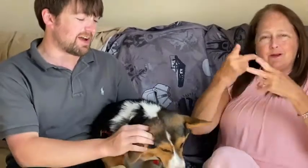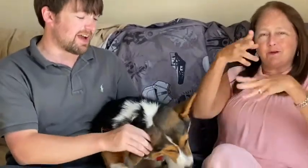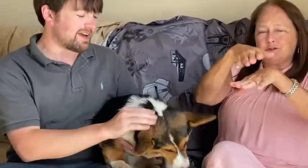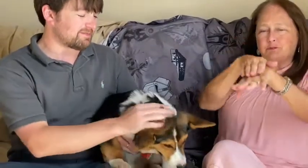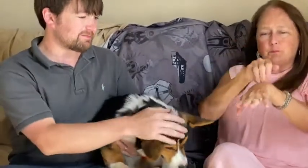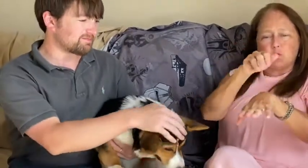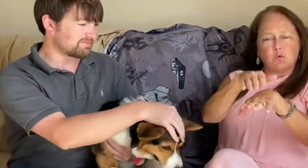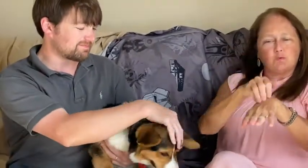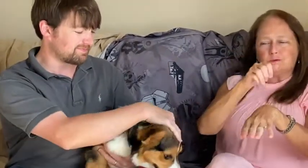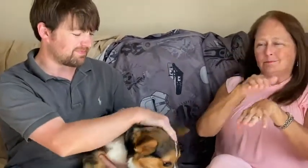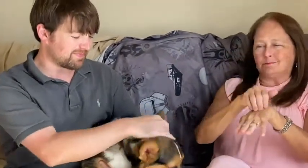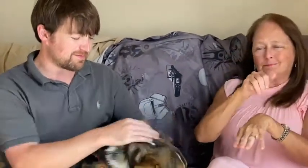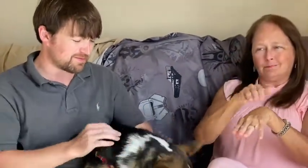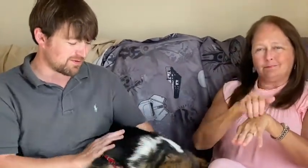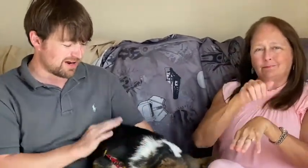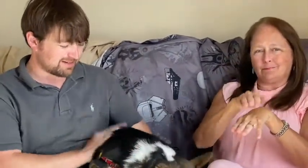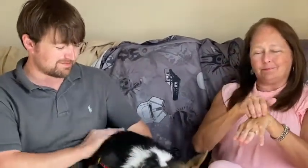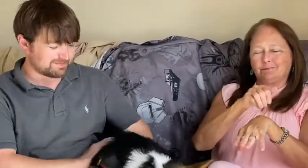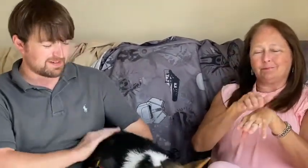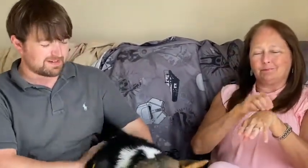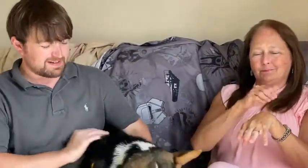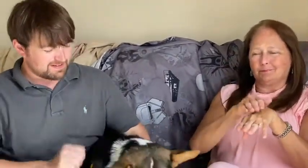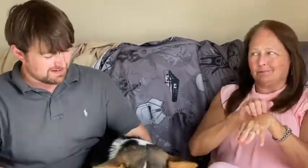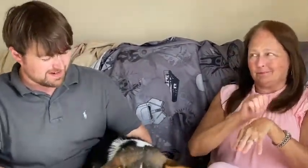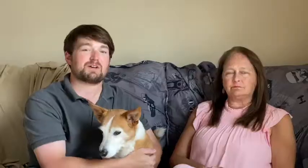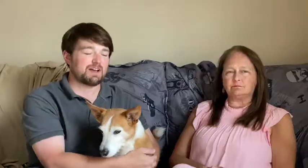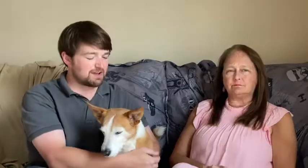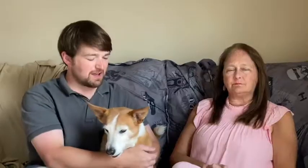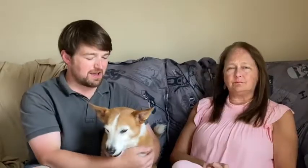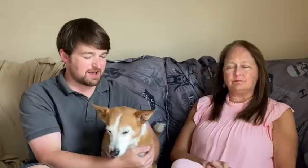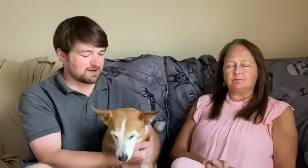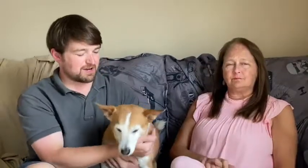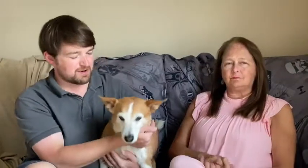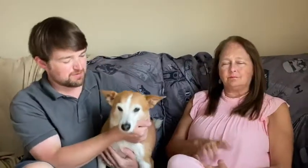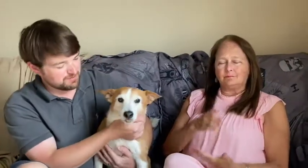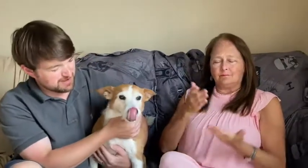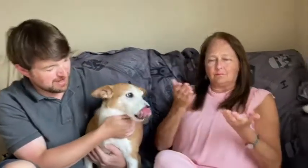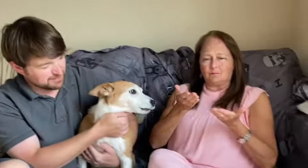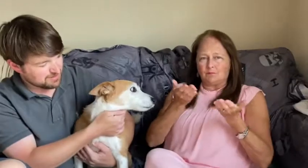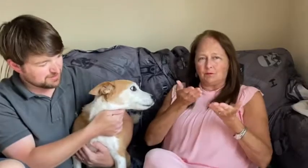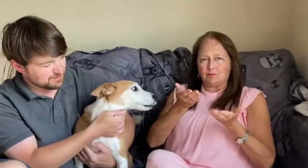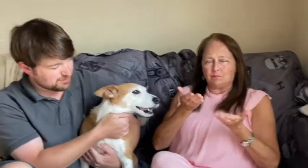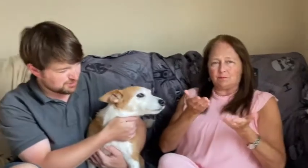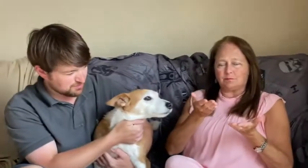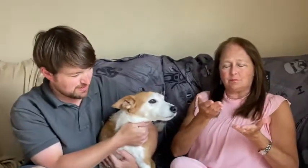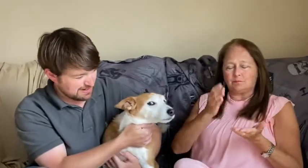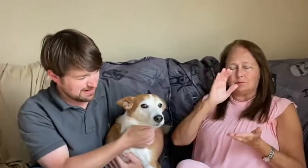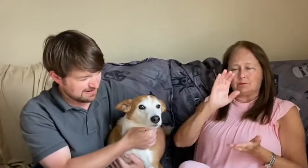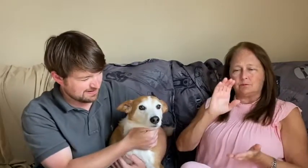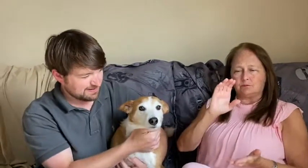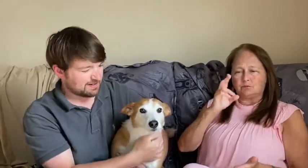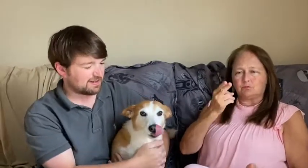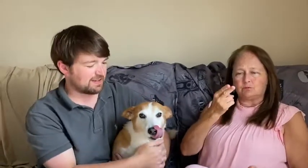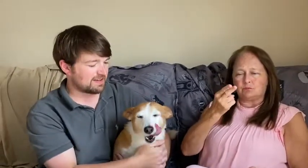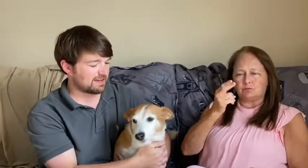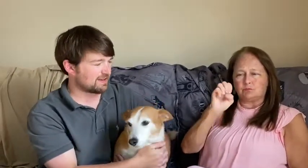Very spoiled. Rotten. Okay, and here we've got Chewy. He